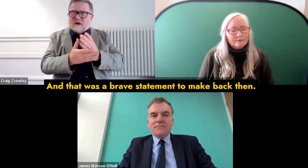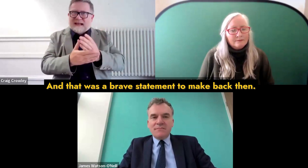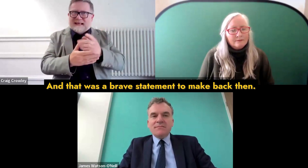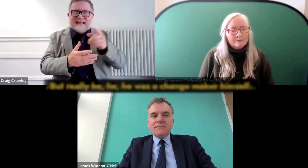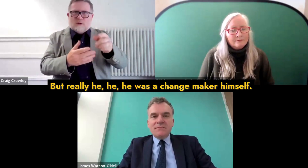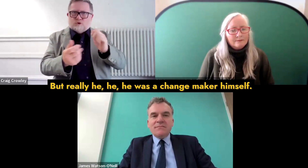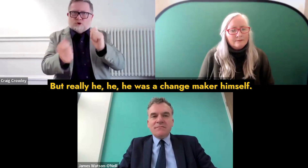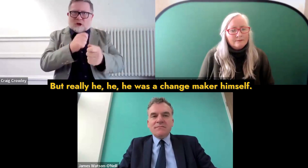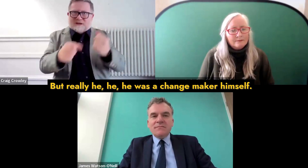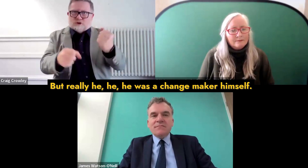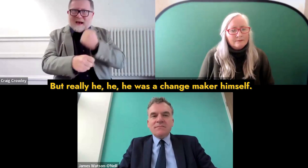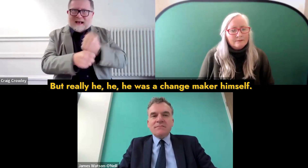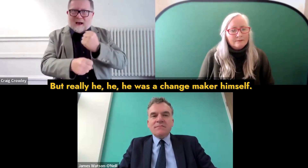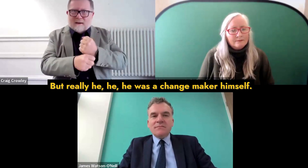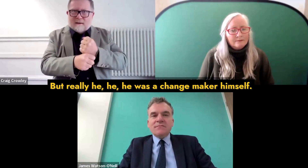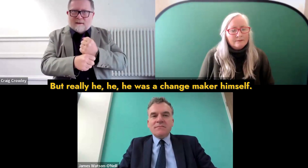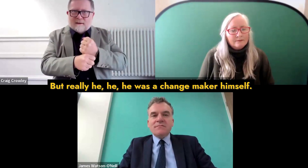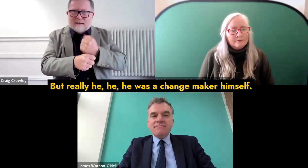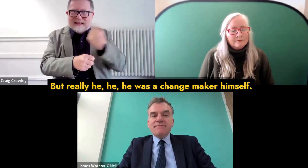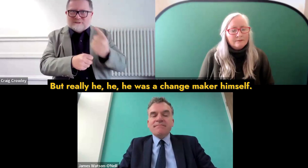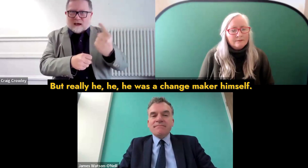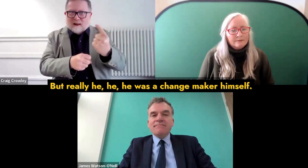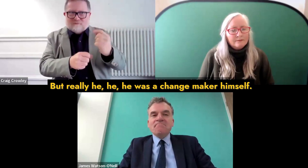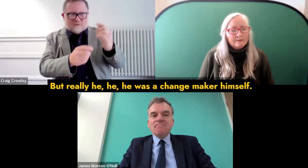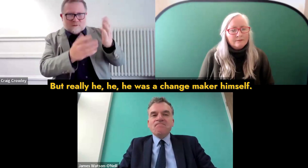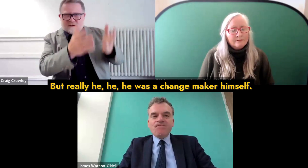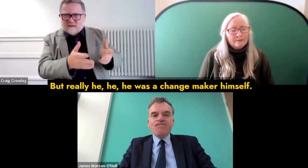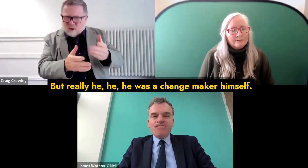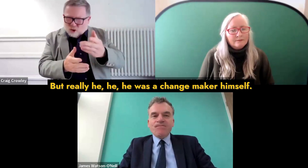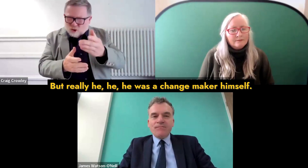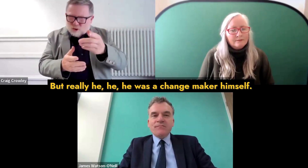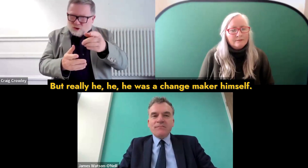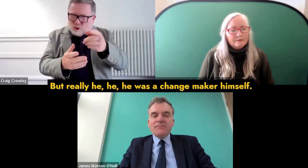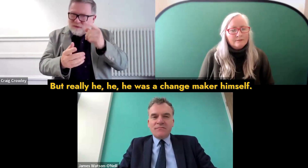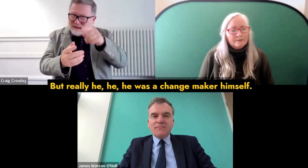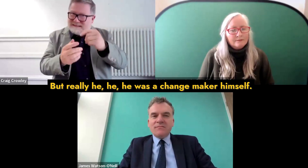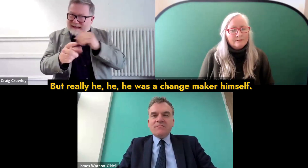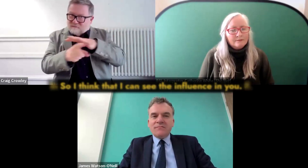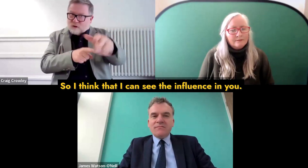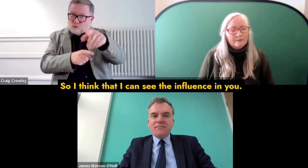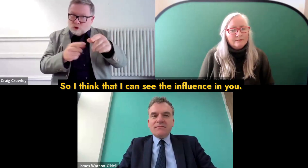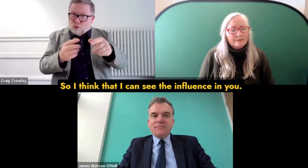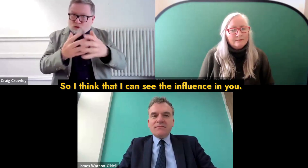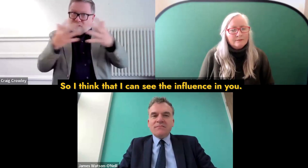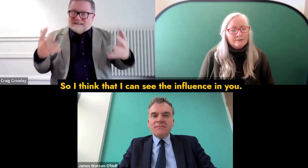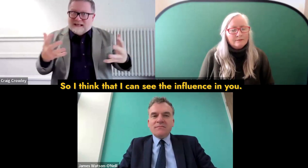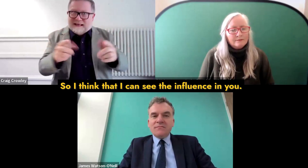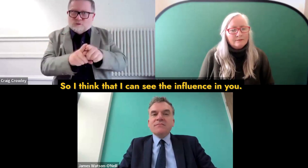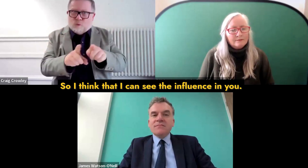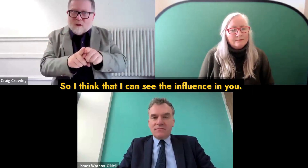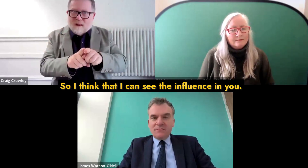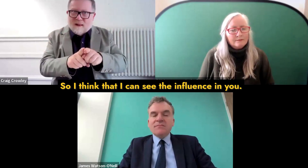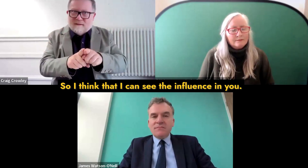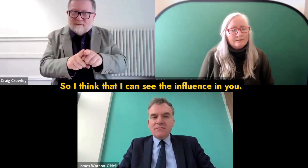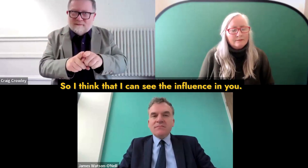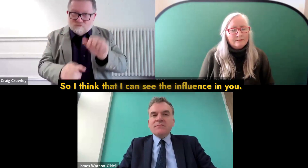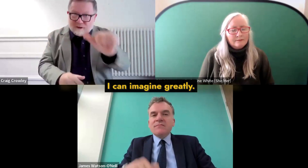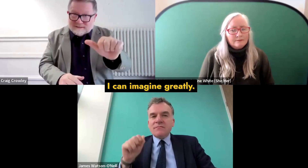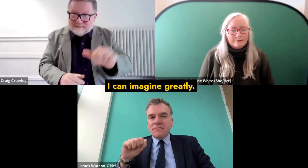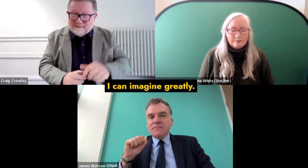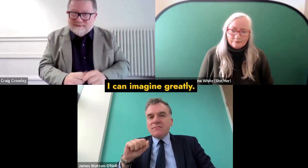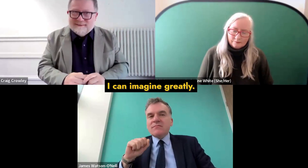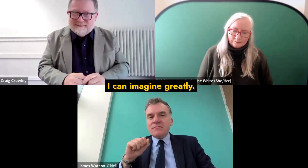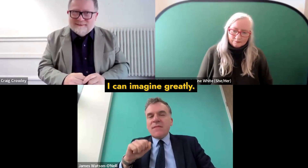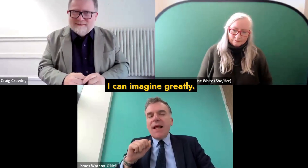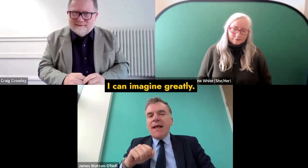then. But really, he was a change maker himself. So I think that I can see the influence in you. I